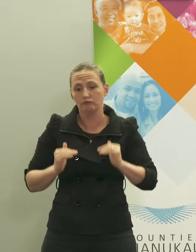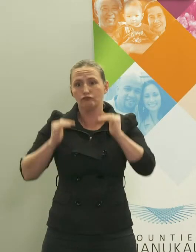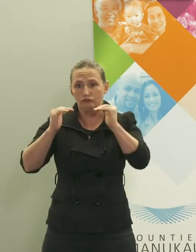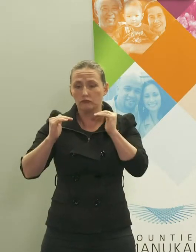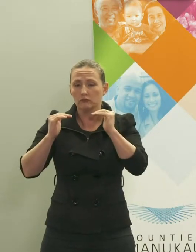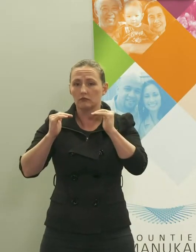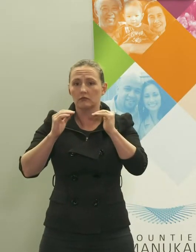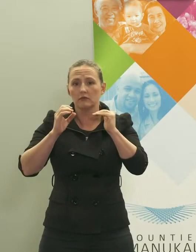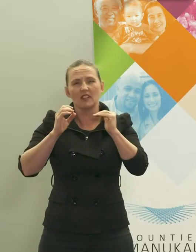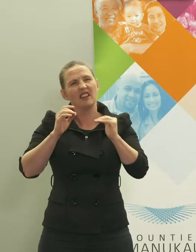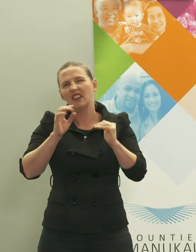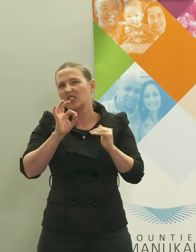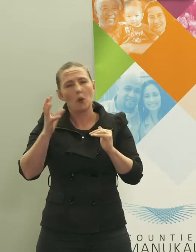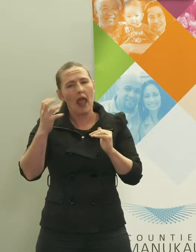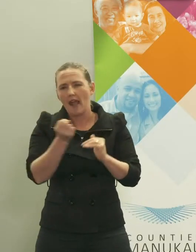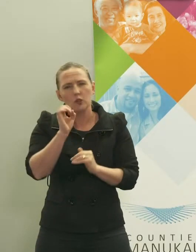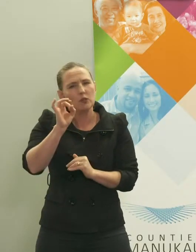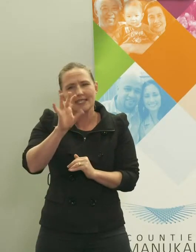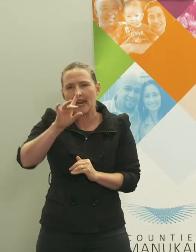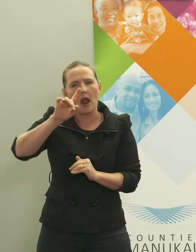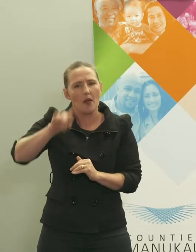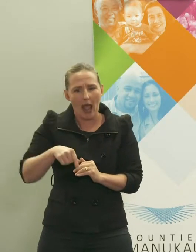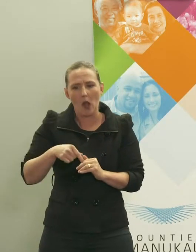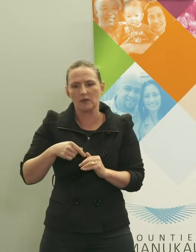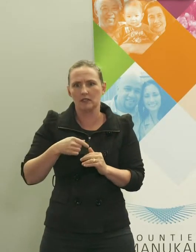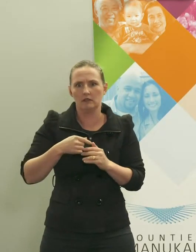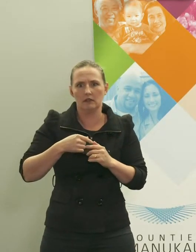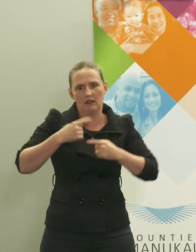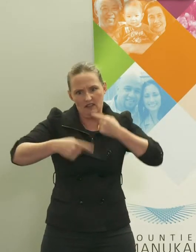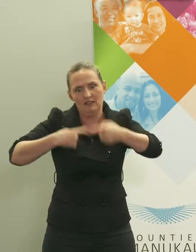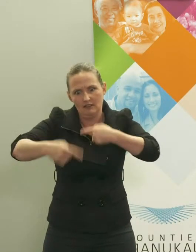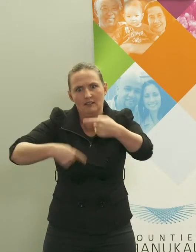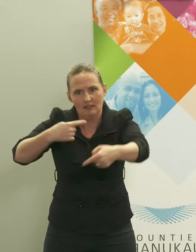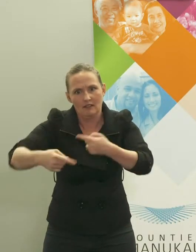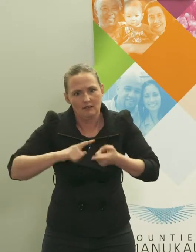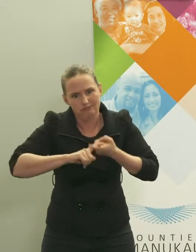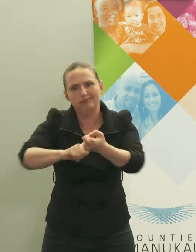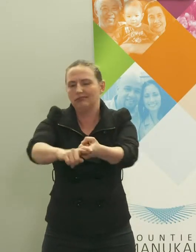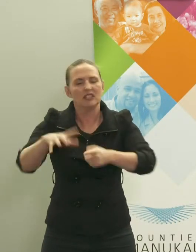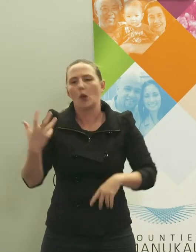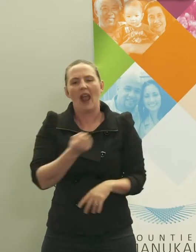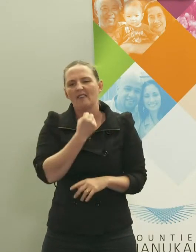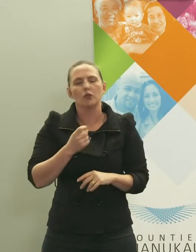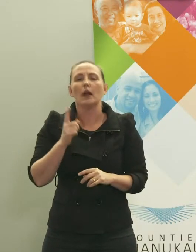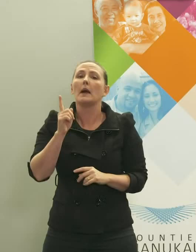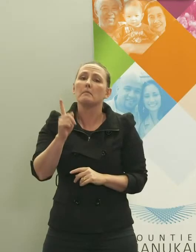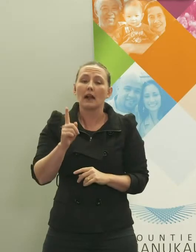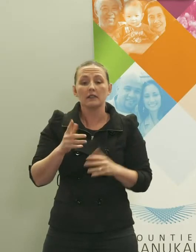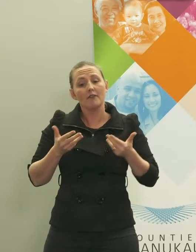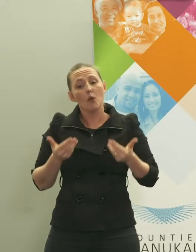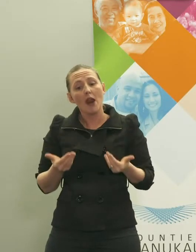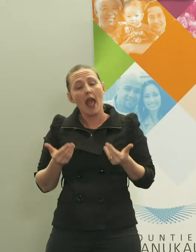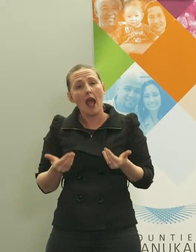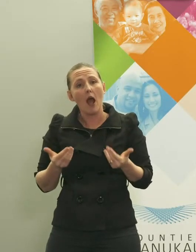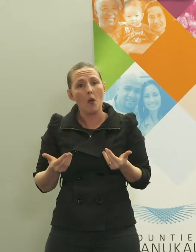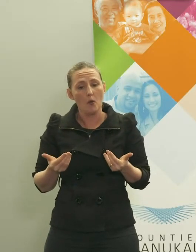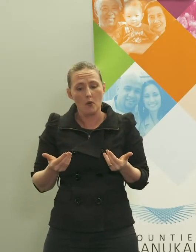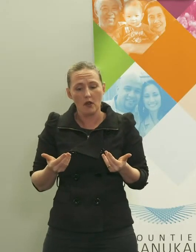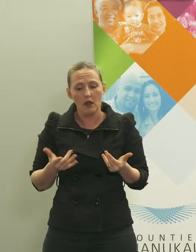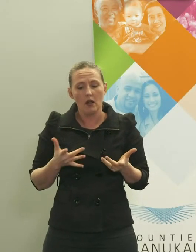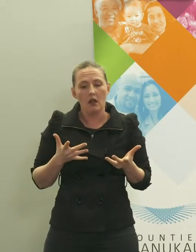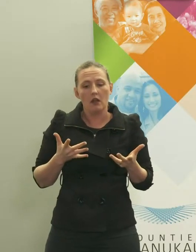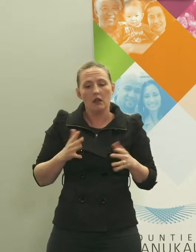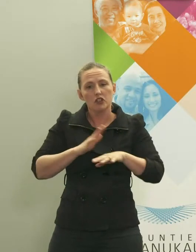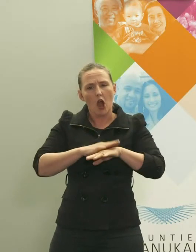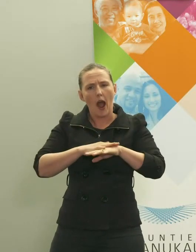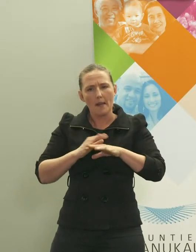them to be staying up at 10,000 tests a day indefinitely, but in this period of time, when we're